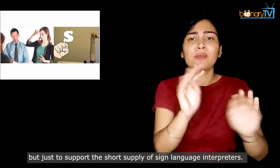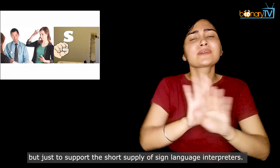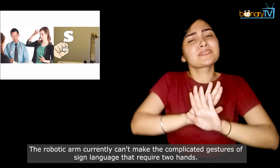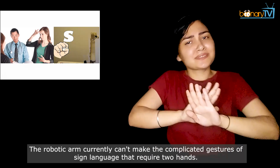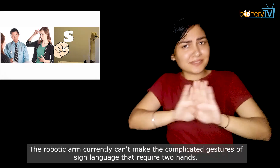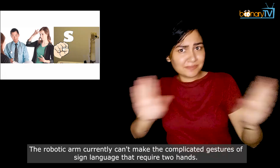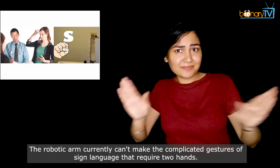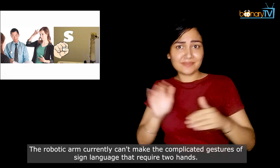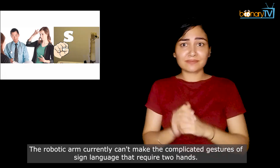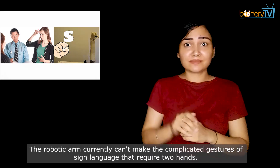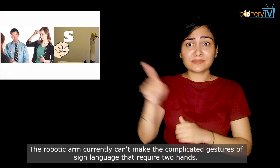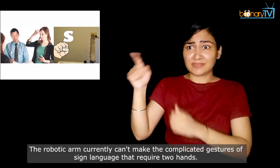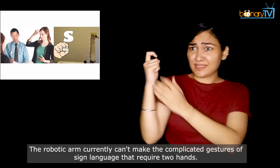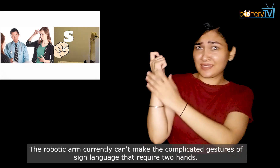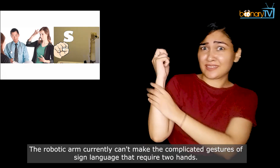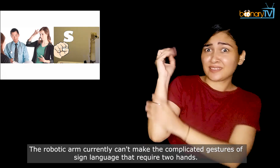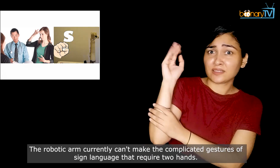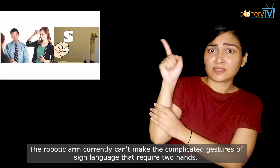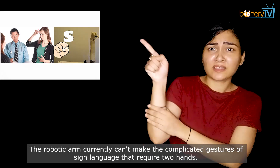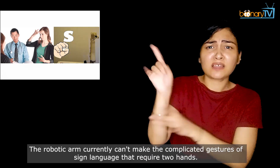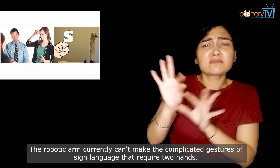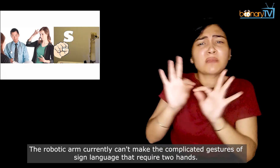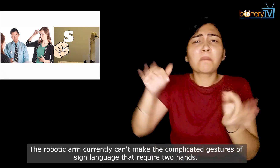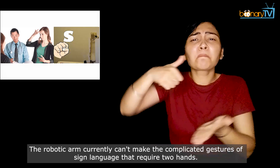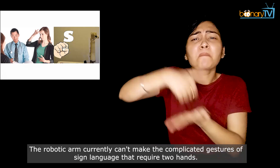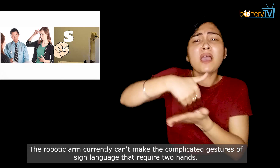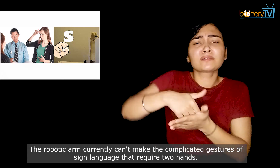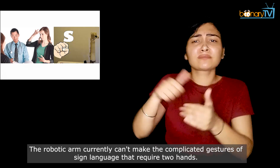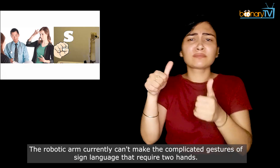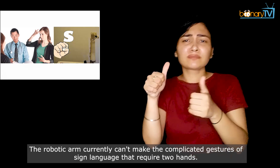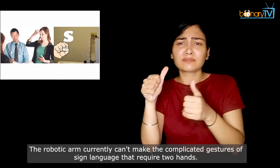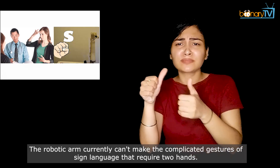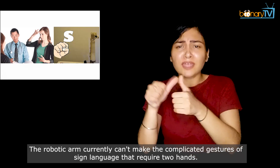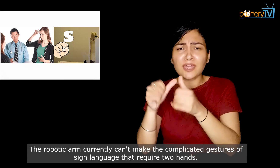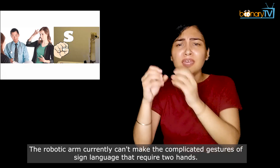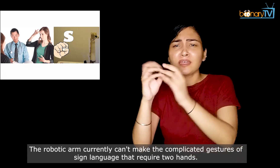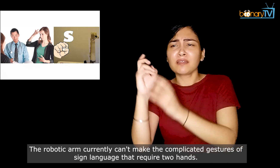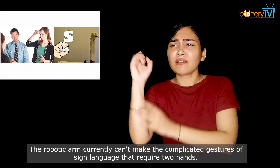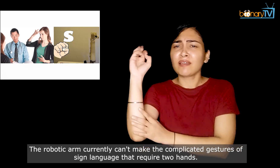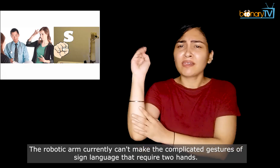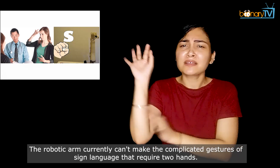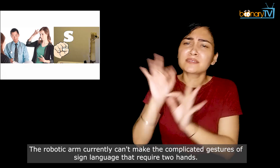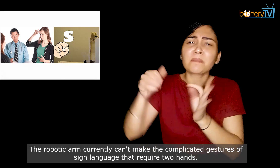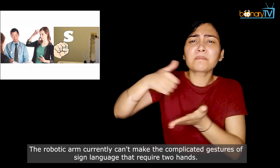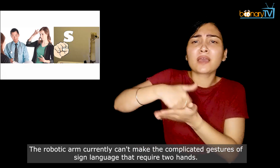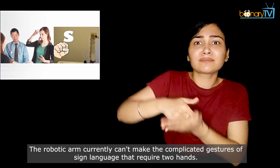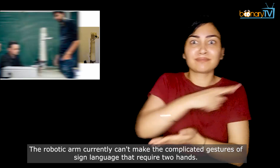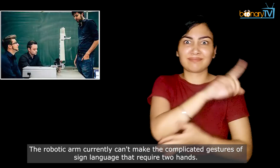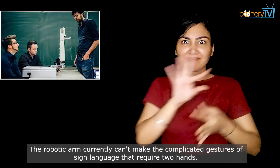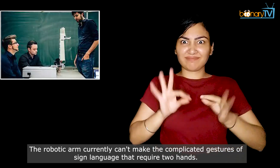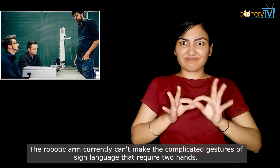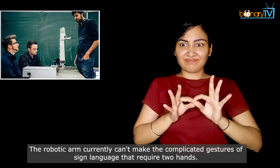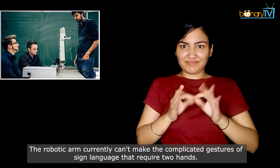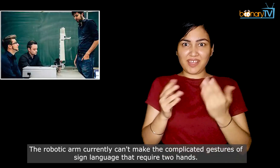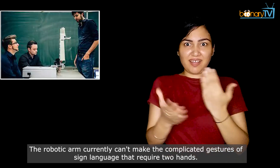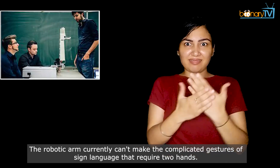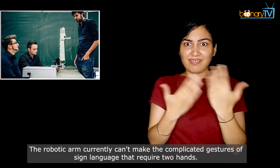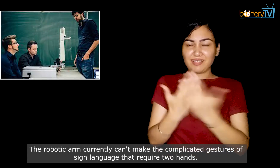The robotic arm currently can't make the complicated gestures of sign language that